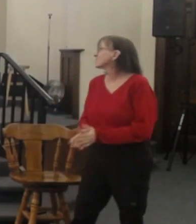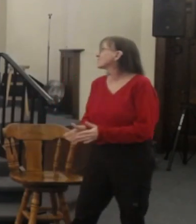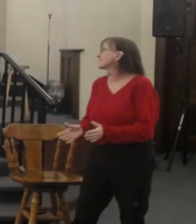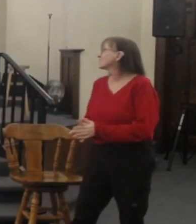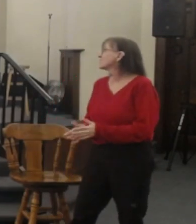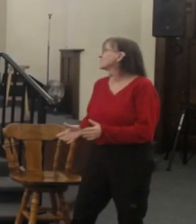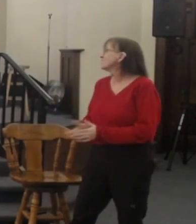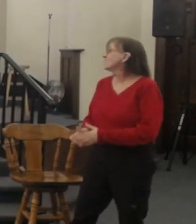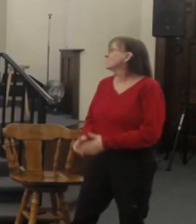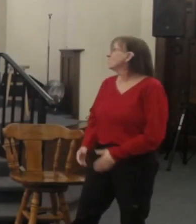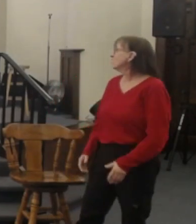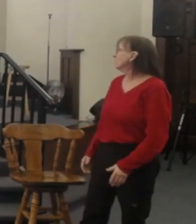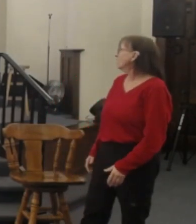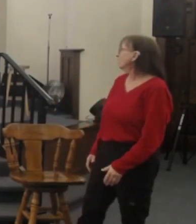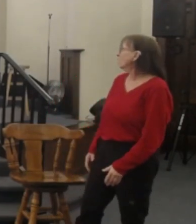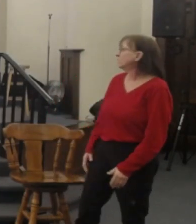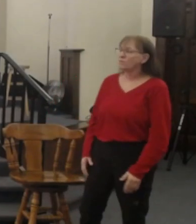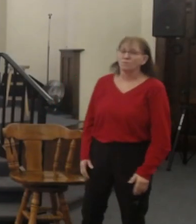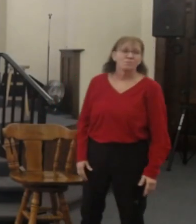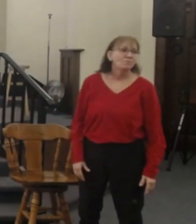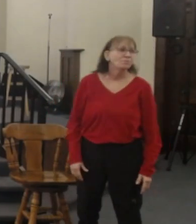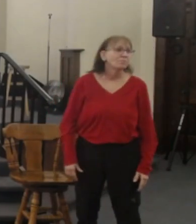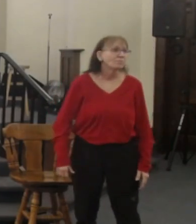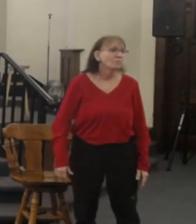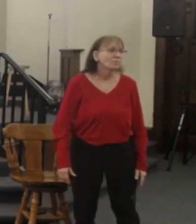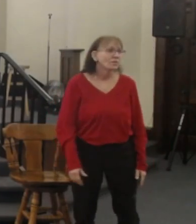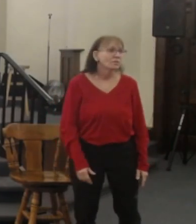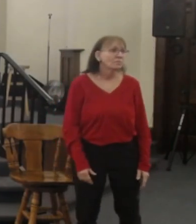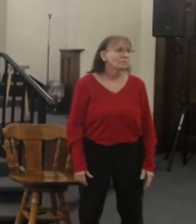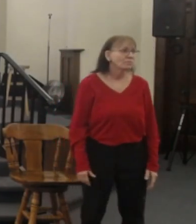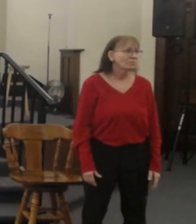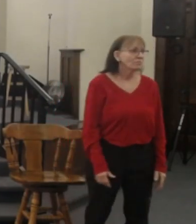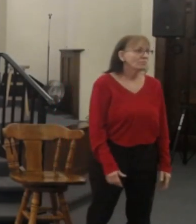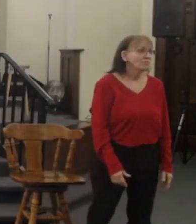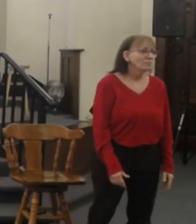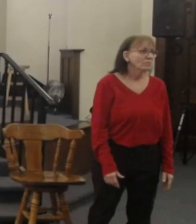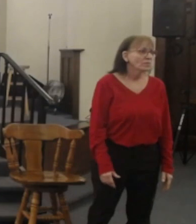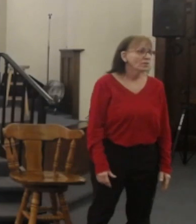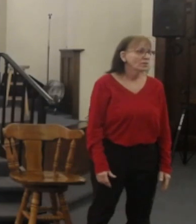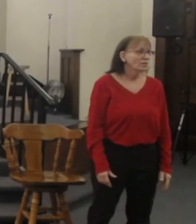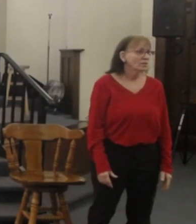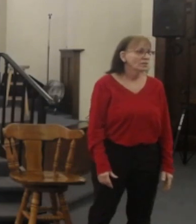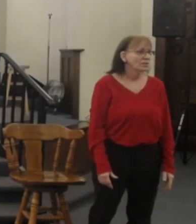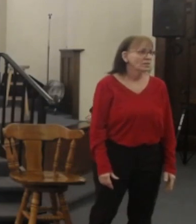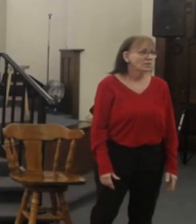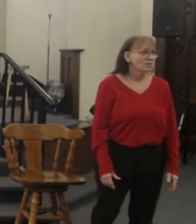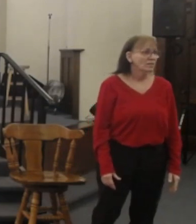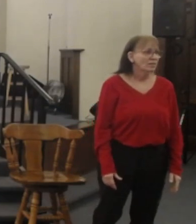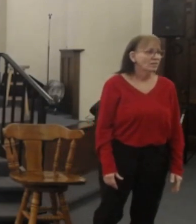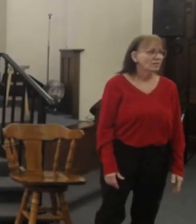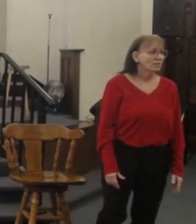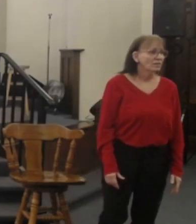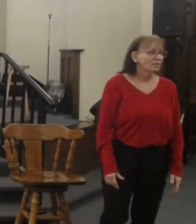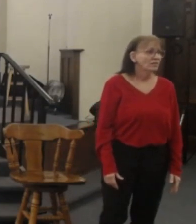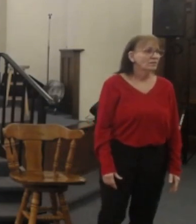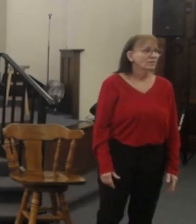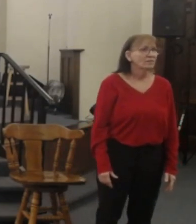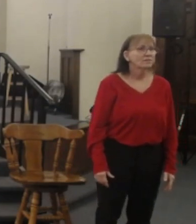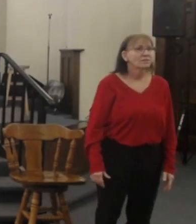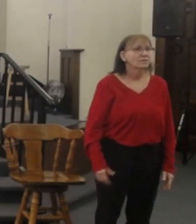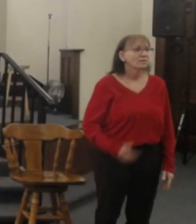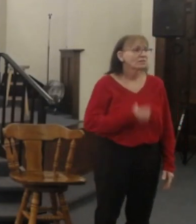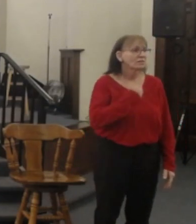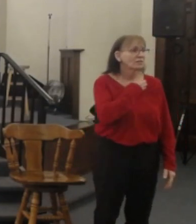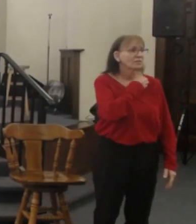You know what? I'm going to go rogue because we're going to sing another song before we do the tithing moment because this feels